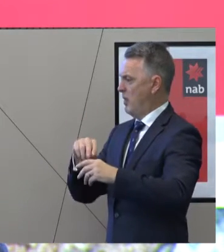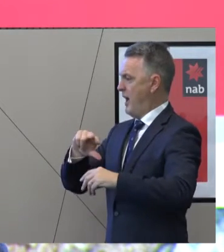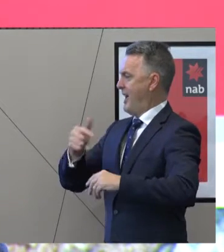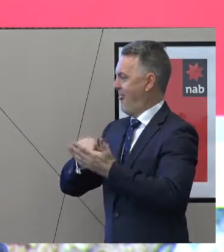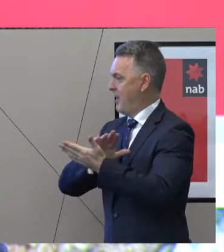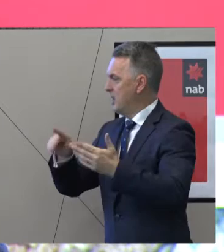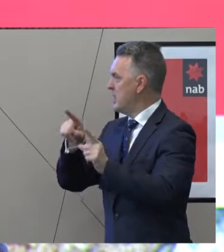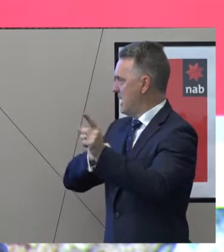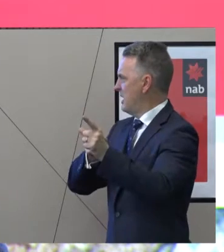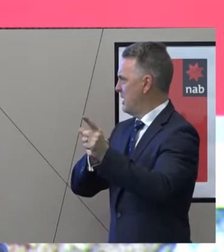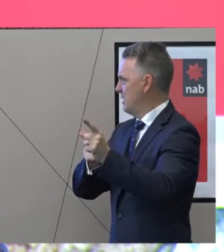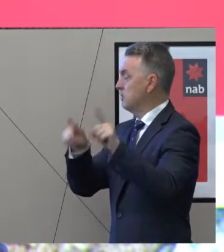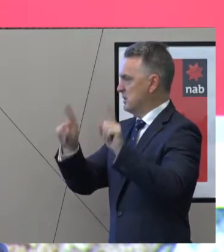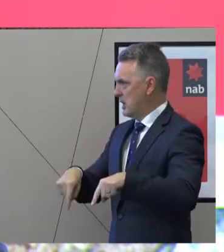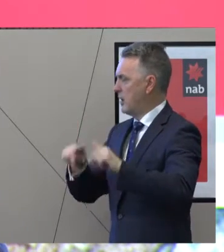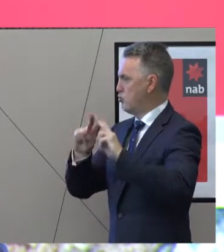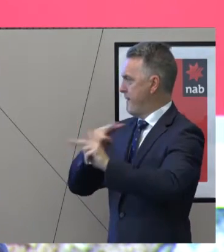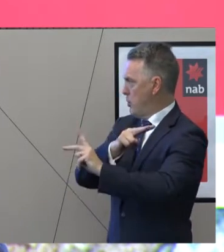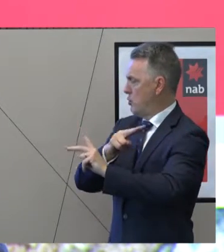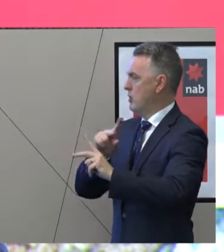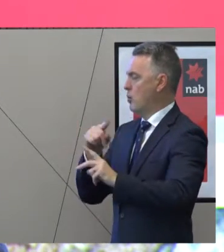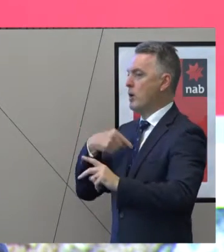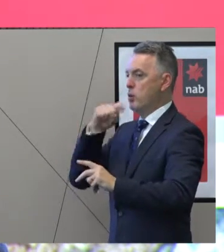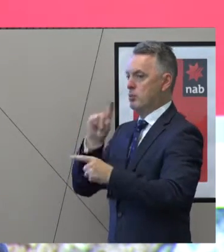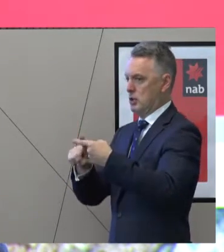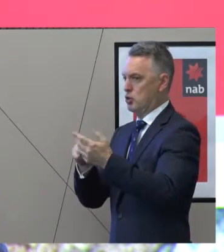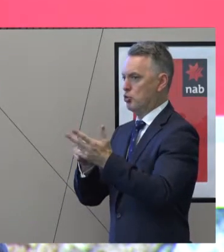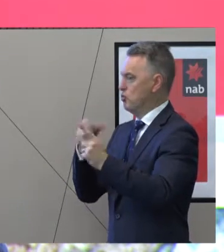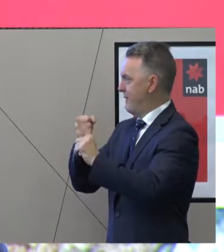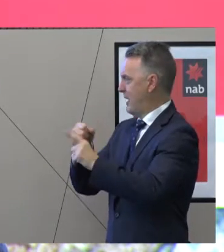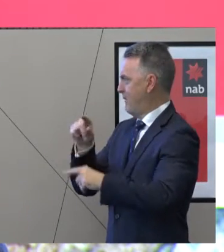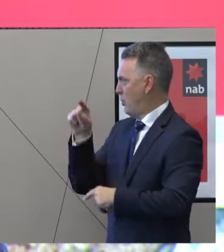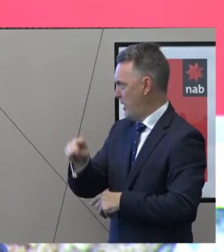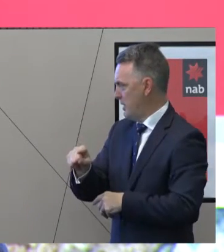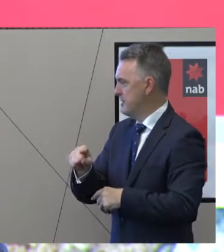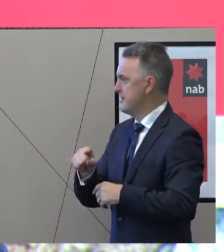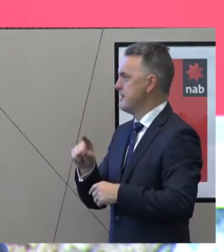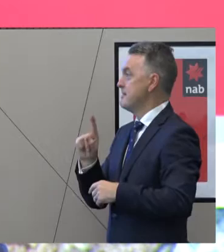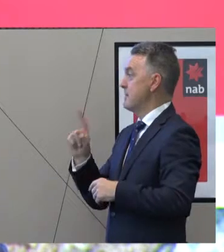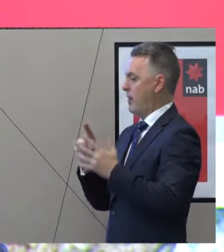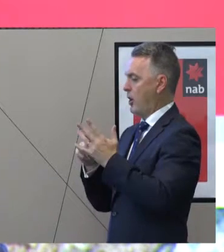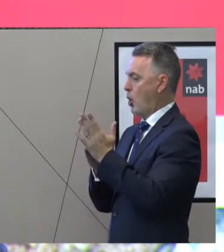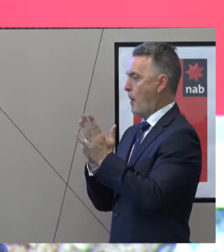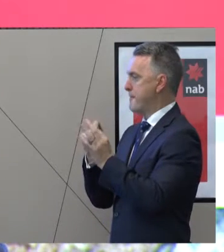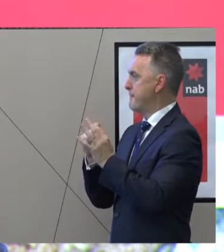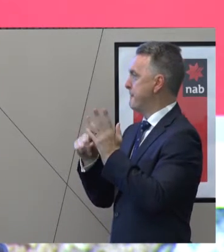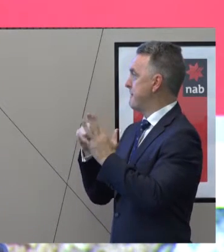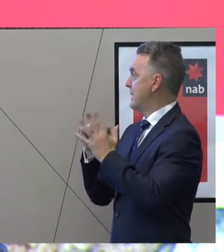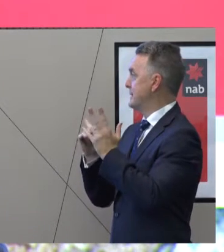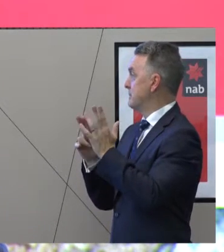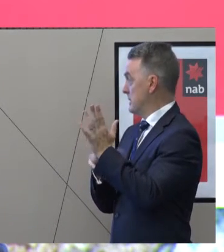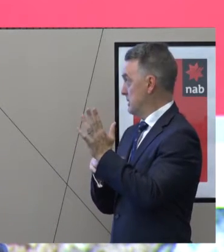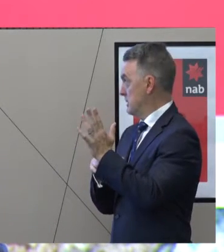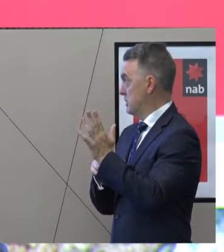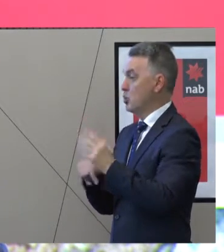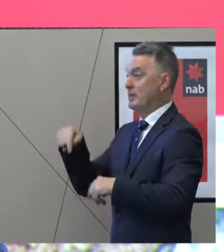of the Charter, and that's something we're going to continue to advocate for. And in fact, the Ombudsman, who is sitting here before Deborah